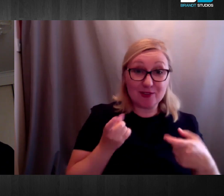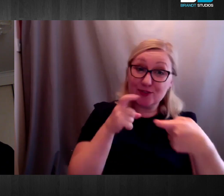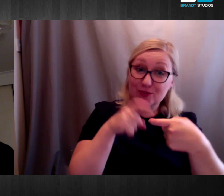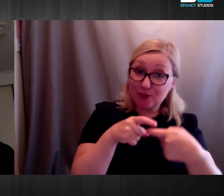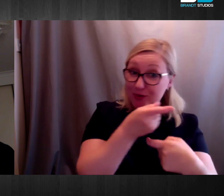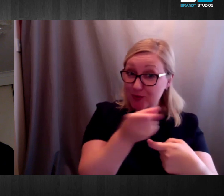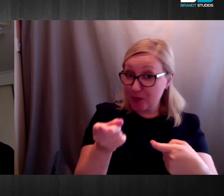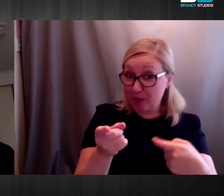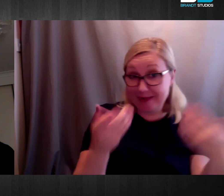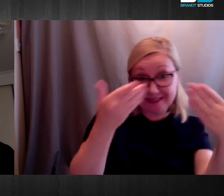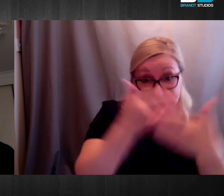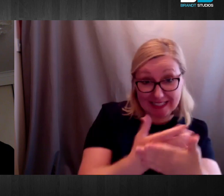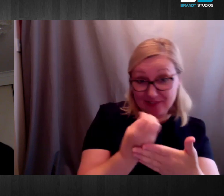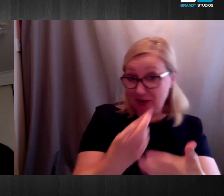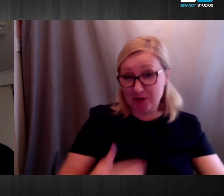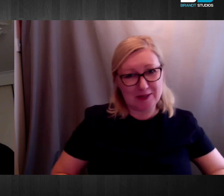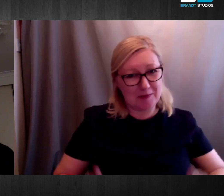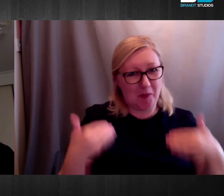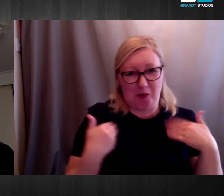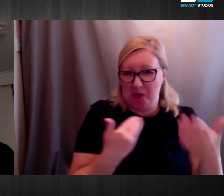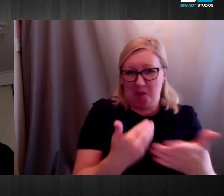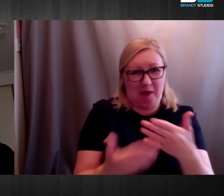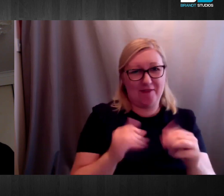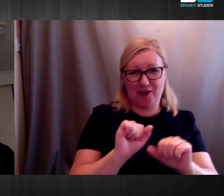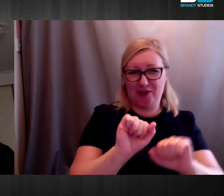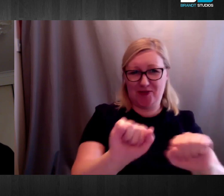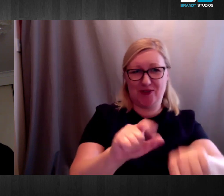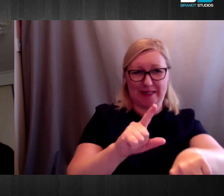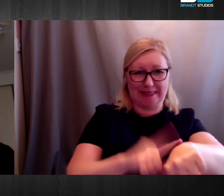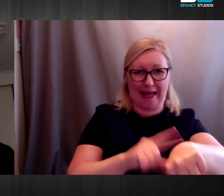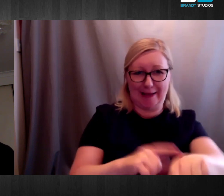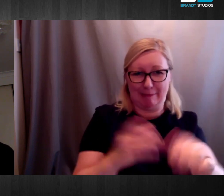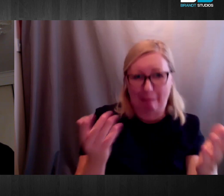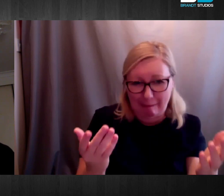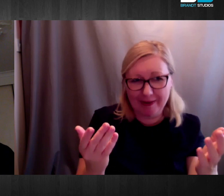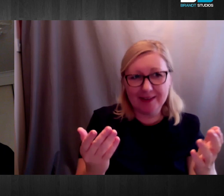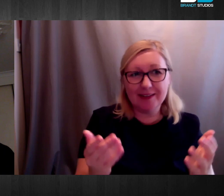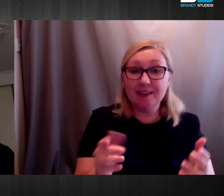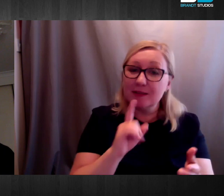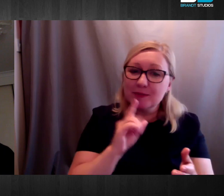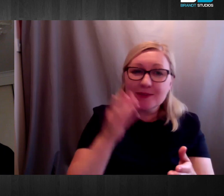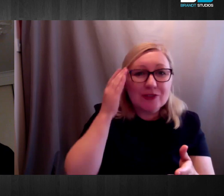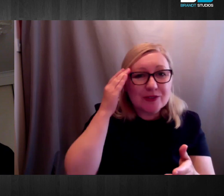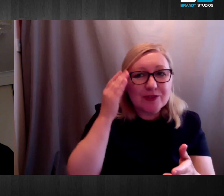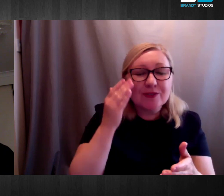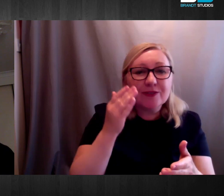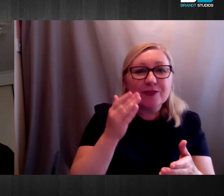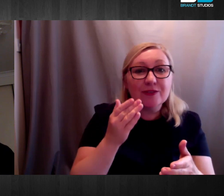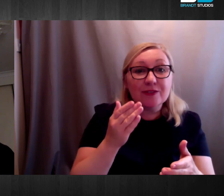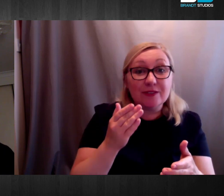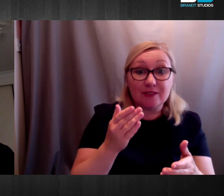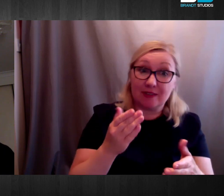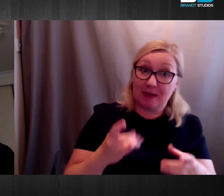to welcome, the opportunity to have a say about this. I've been working in a university